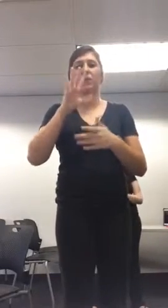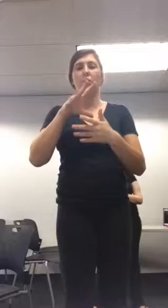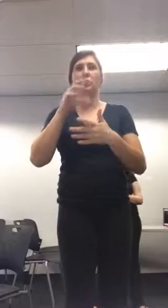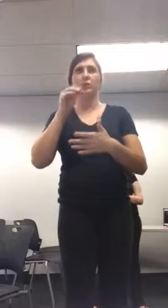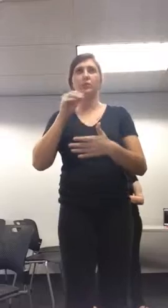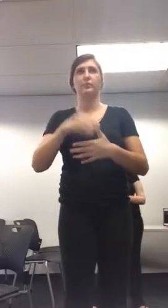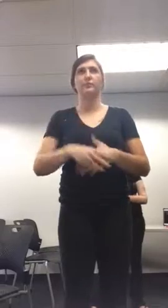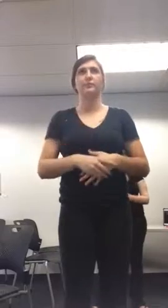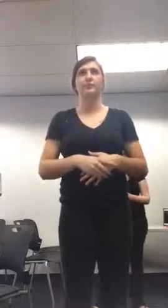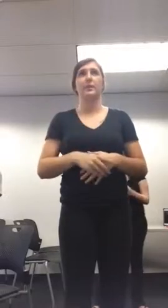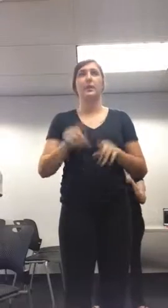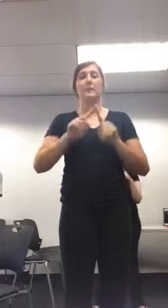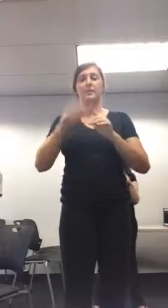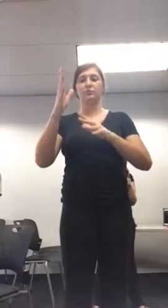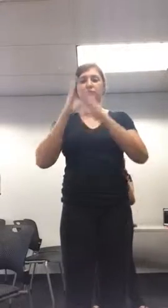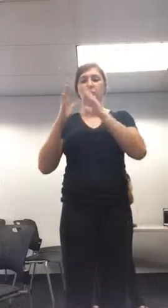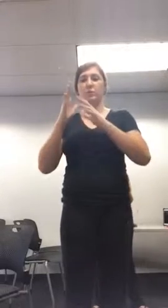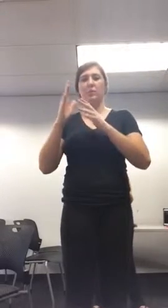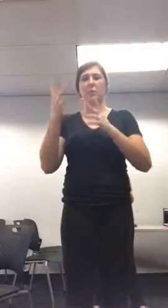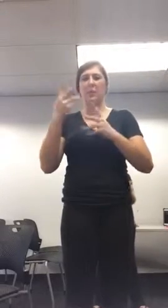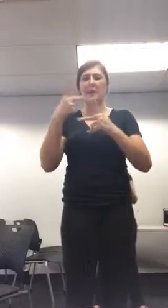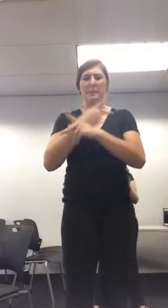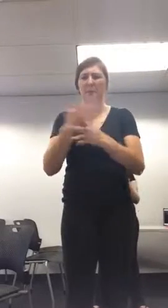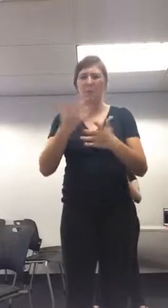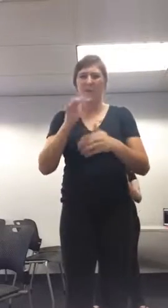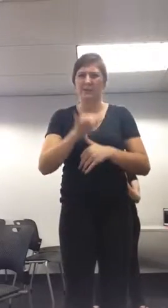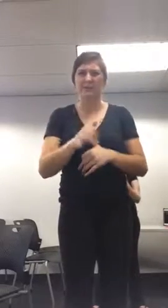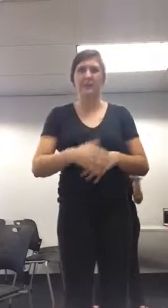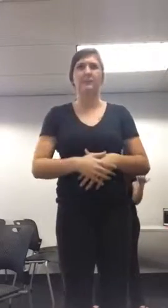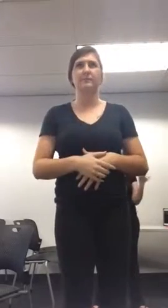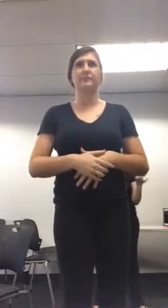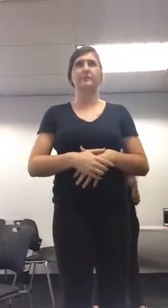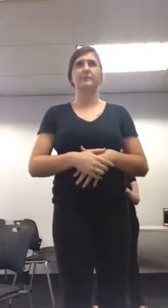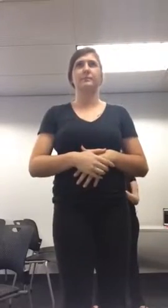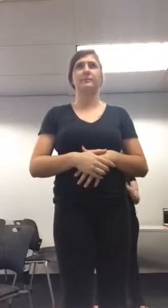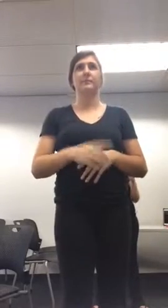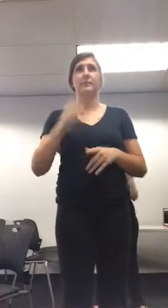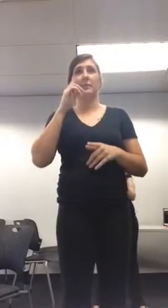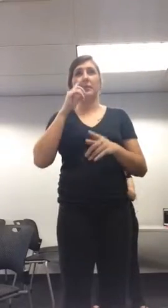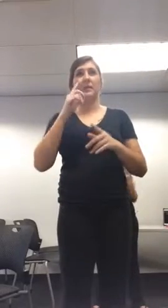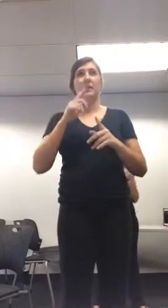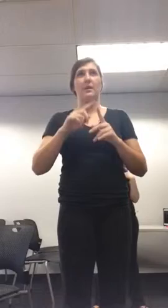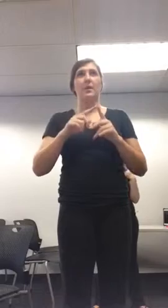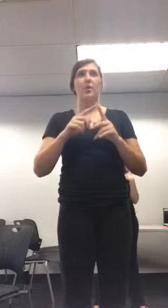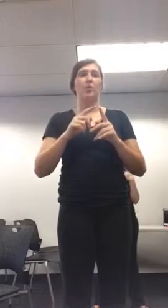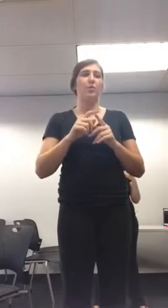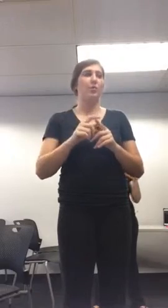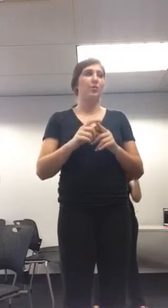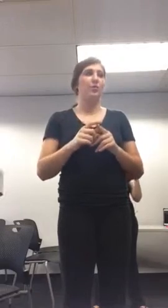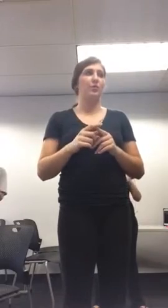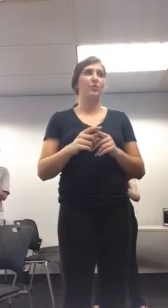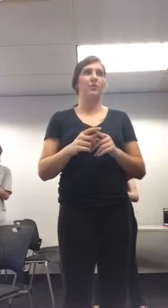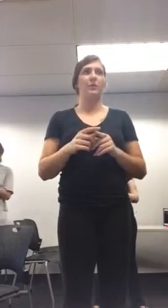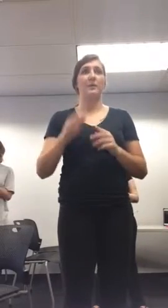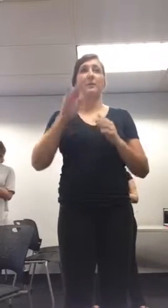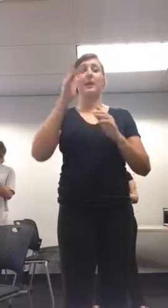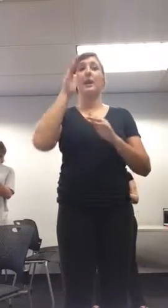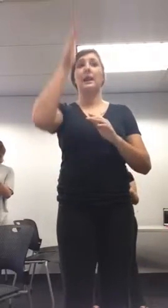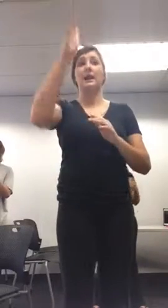to understand what multiplication is. As again, we get to fractions, decimals, even to algebra, understanding